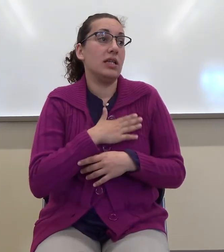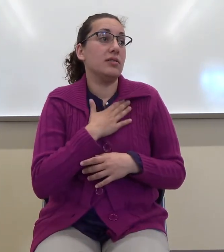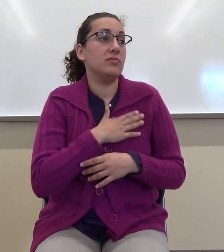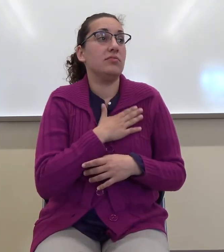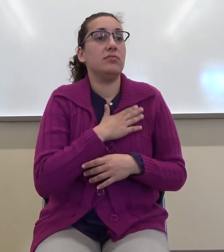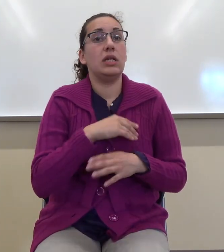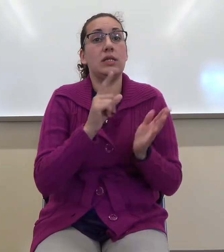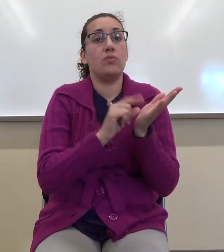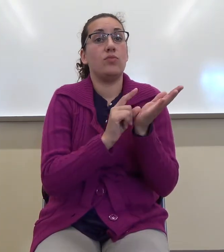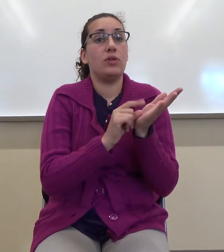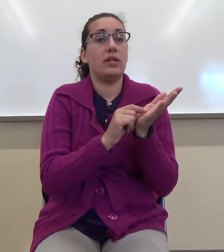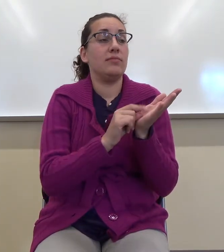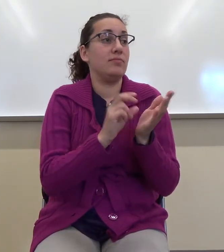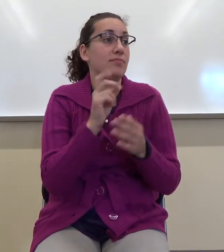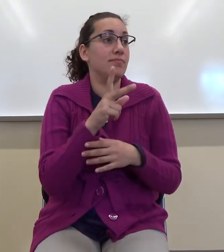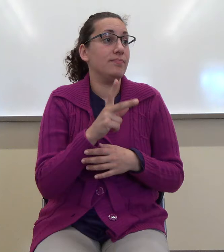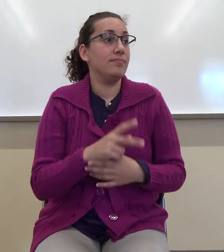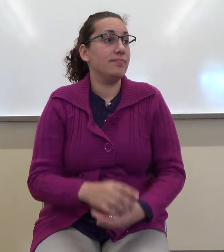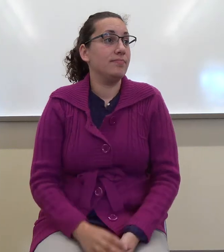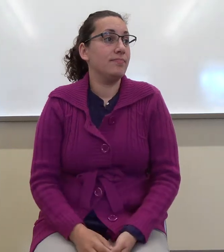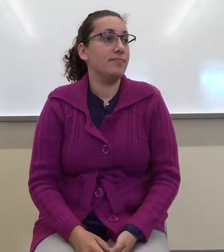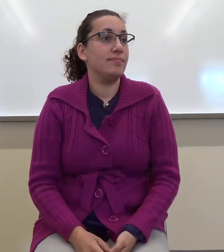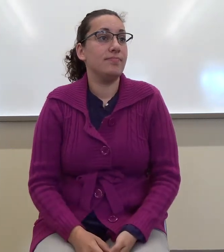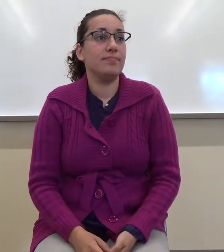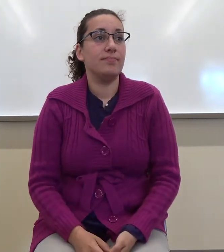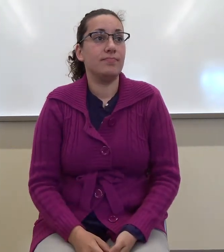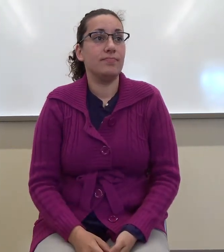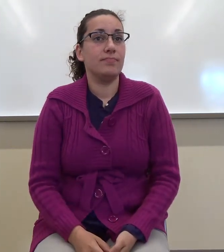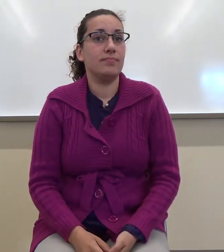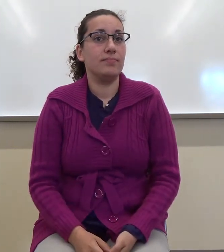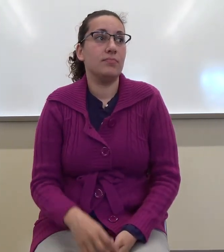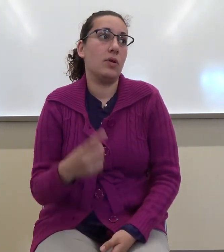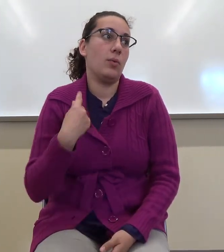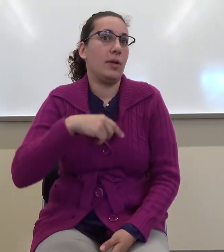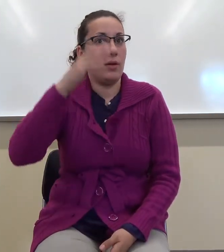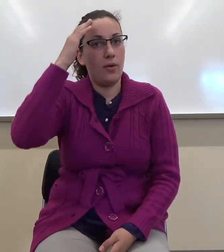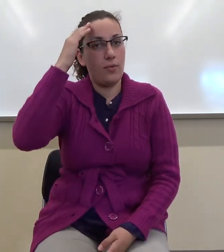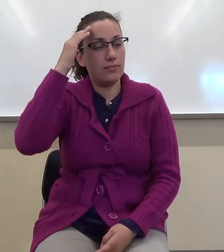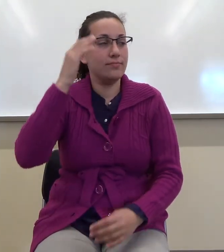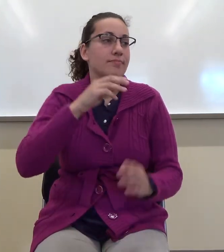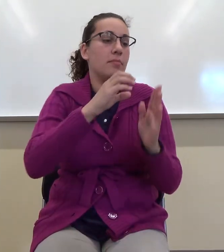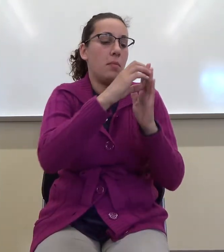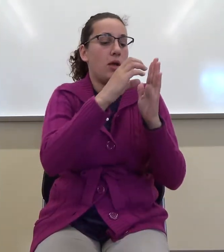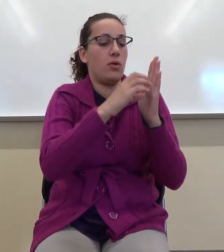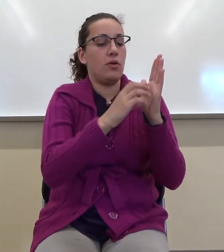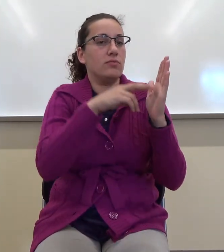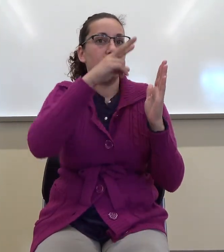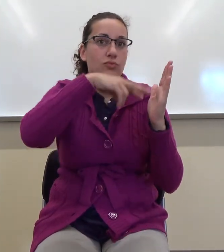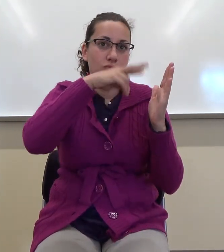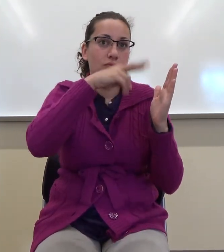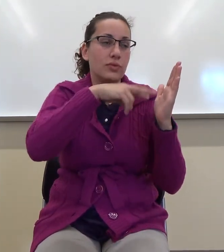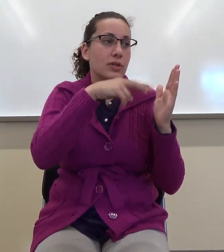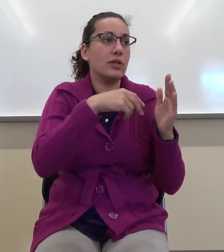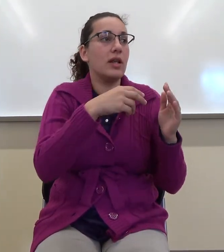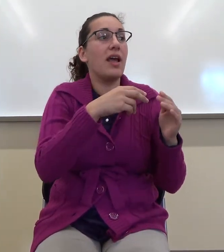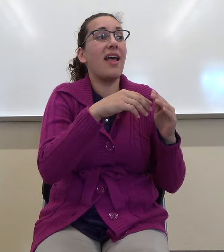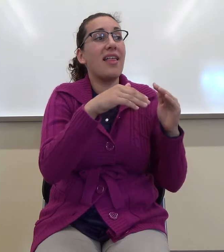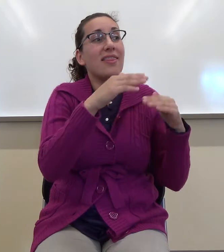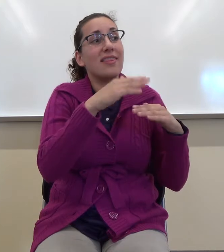it, okay? So as we know, read paragraphs through at least twice, okay? And